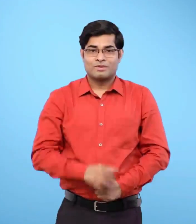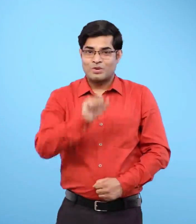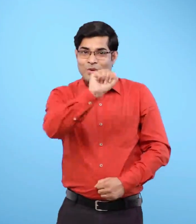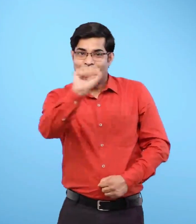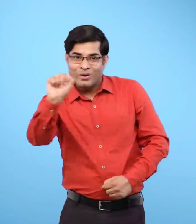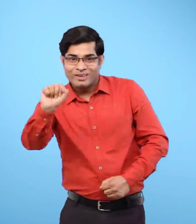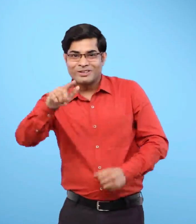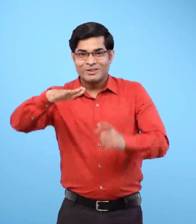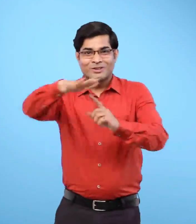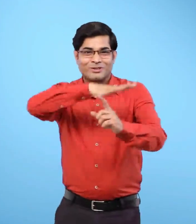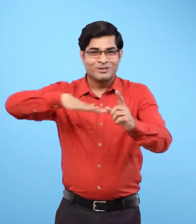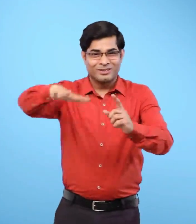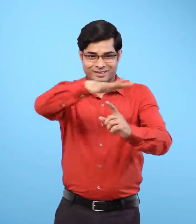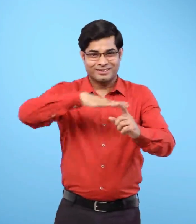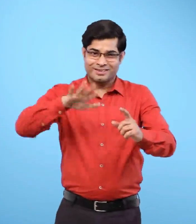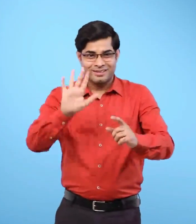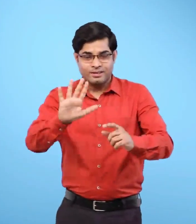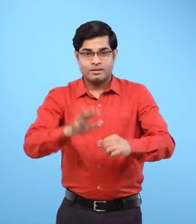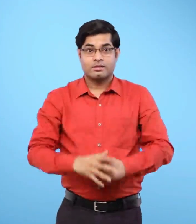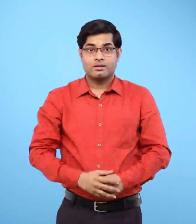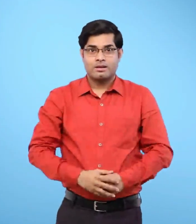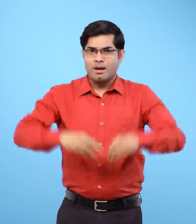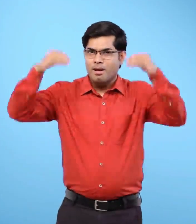In which month does it rain the most in your area?